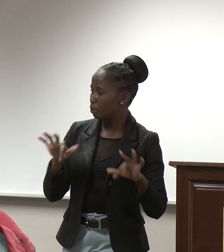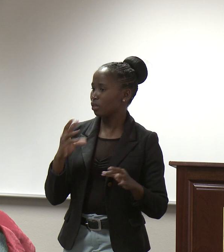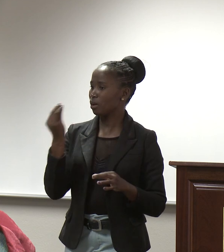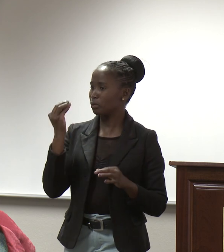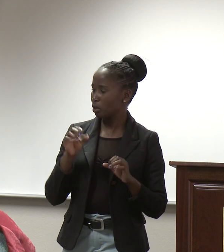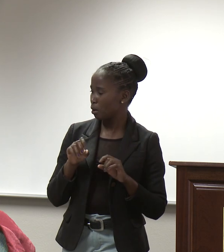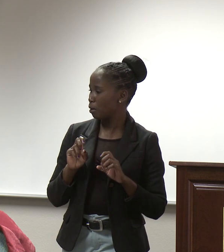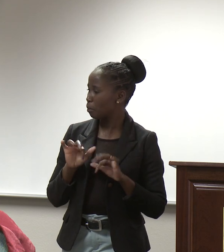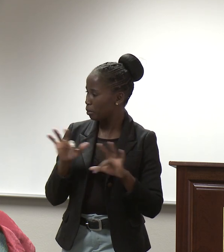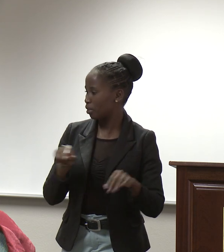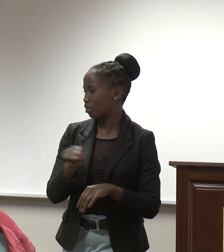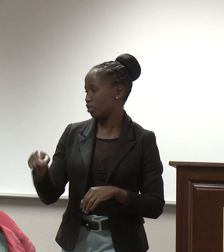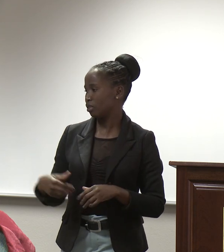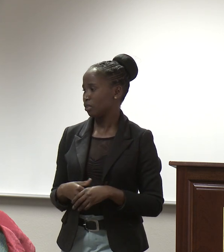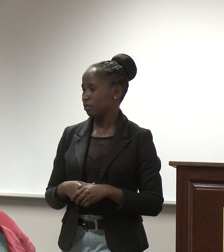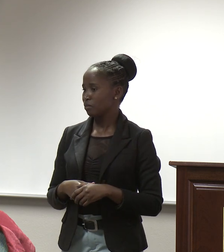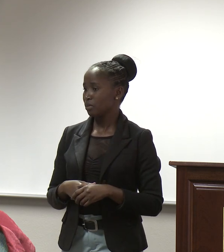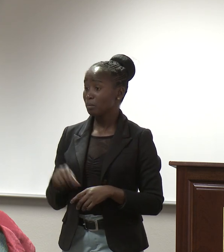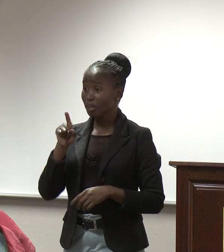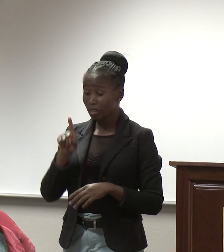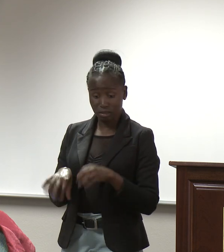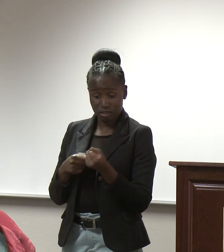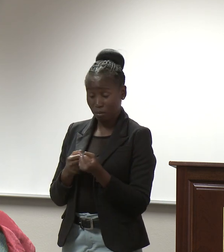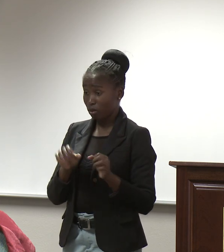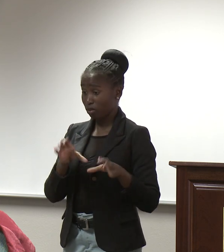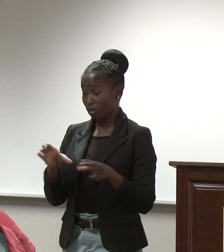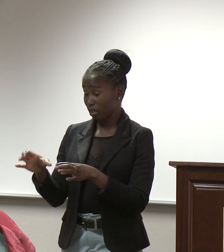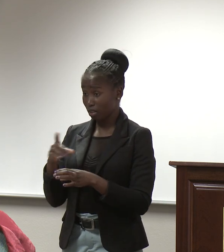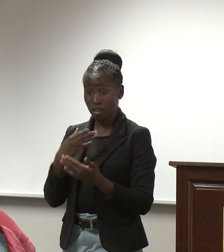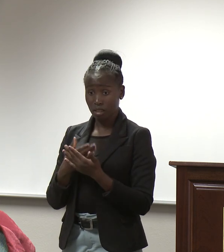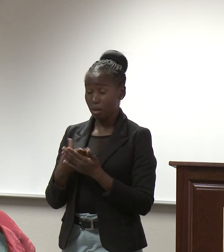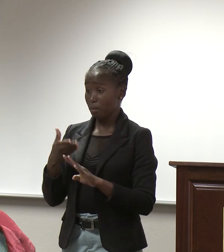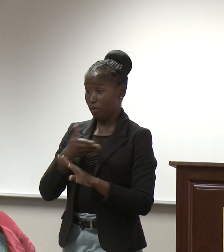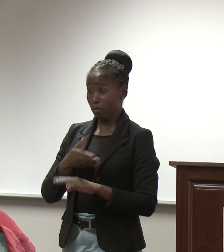Can they now ask for the support of the classes that they've despised for so long?